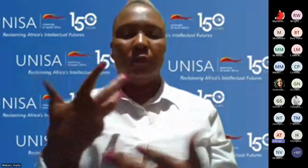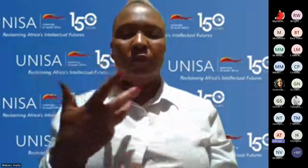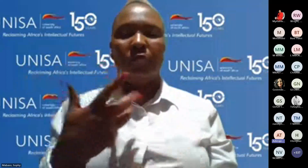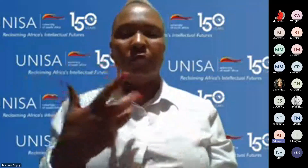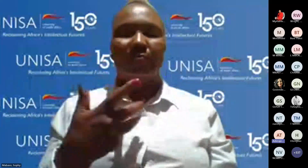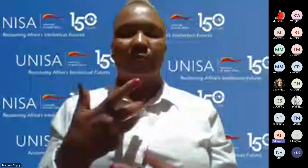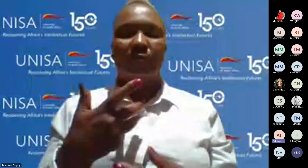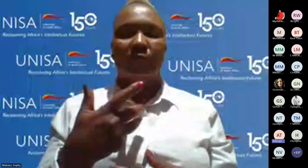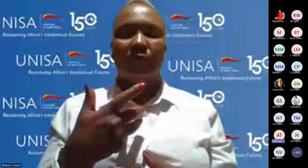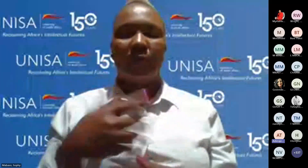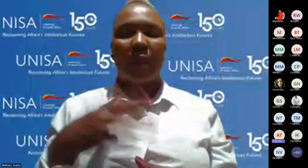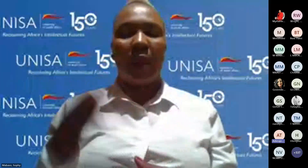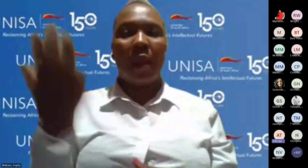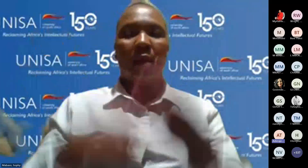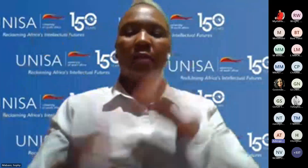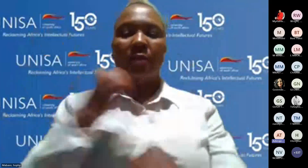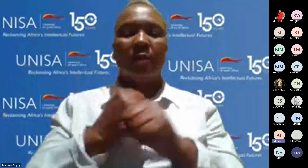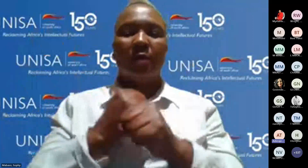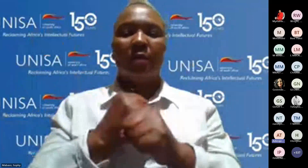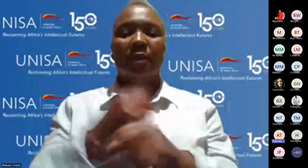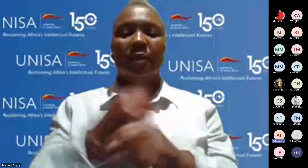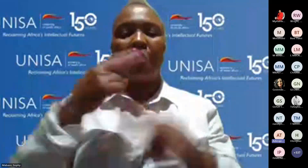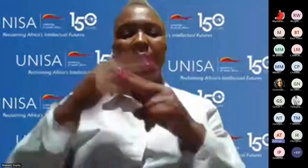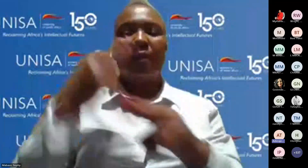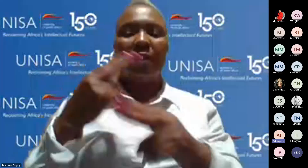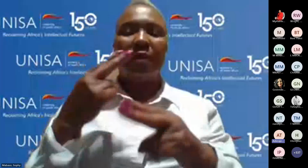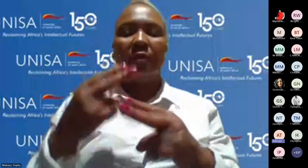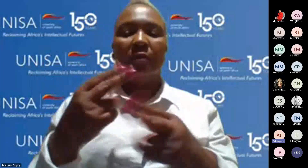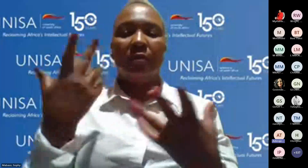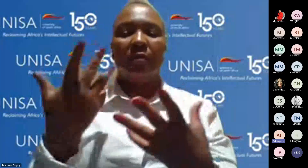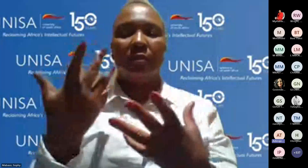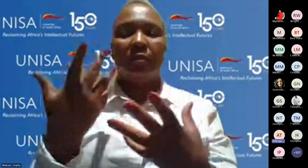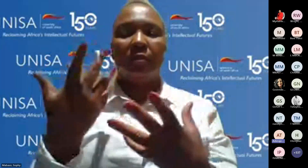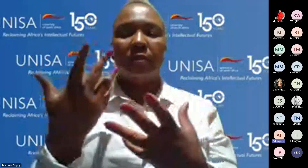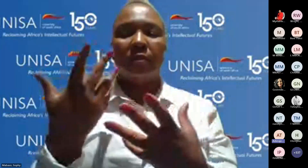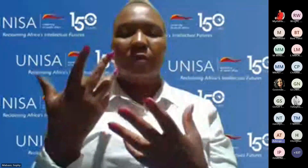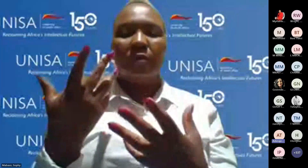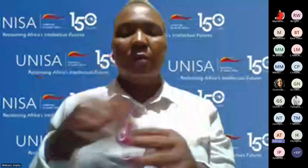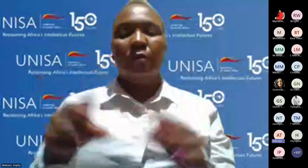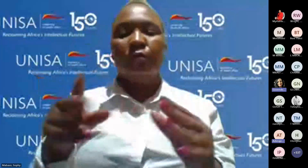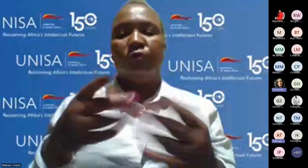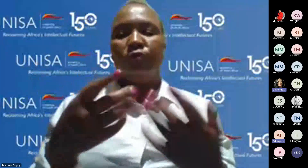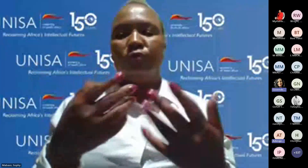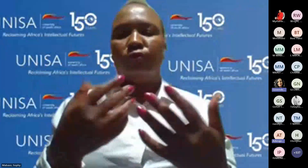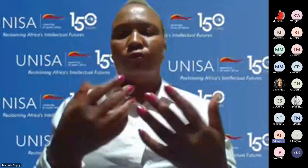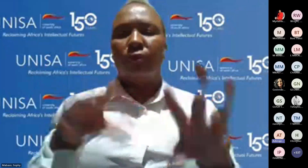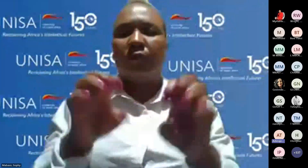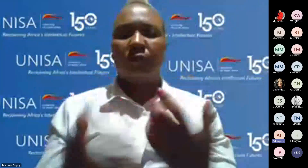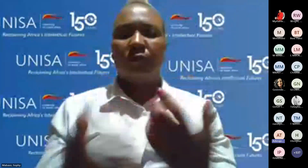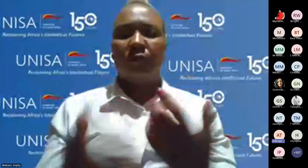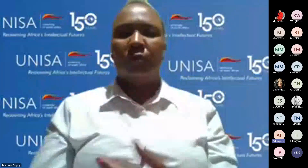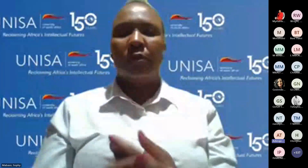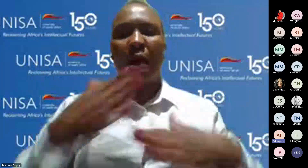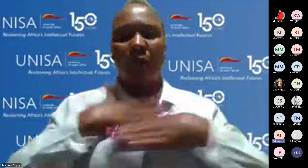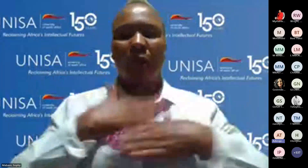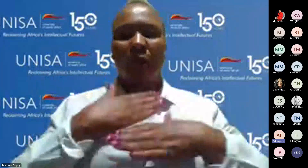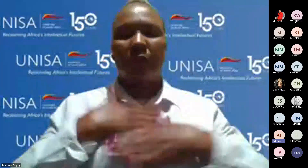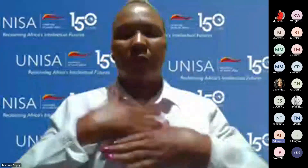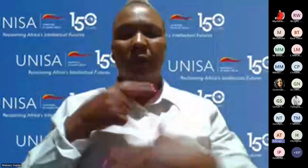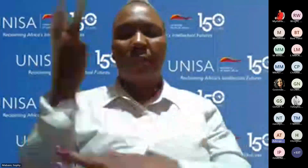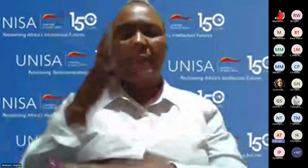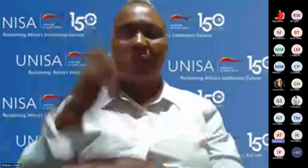the last year, the finalist in my PhD program. And I really appreciated all the